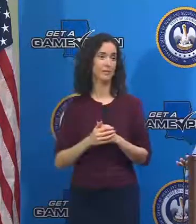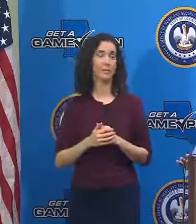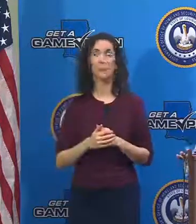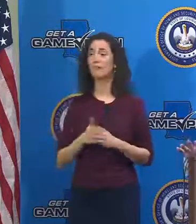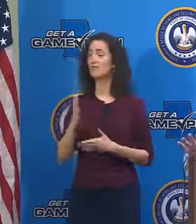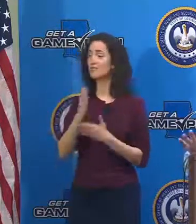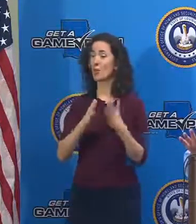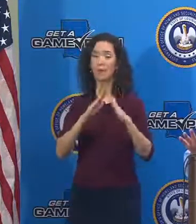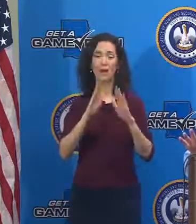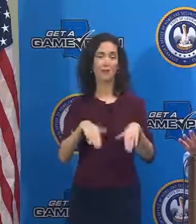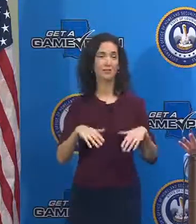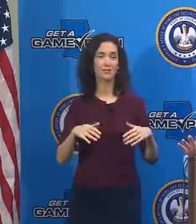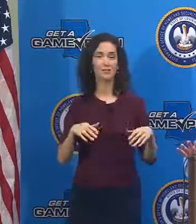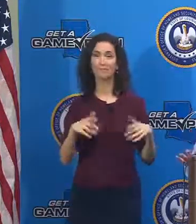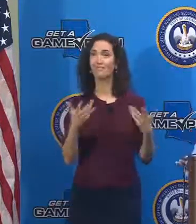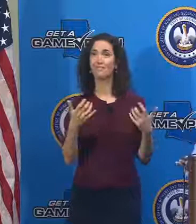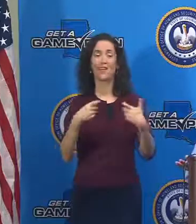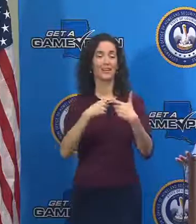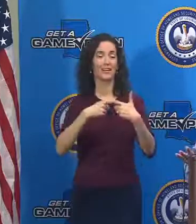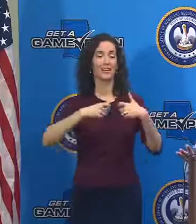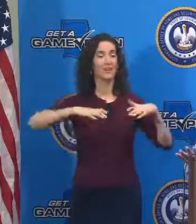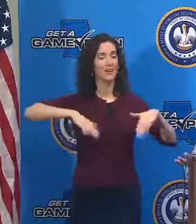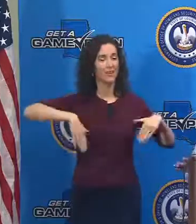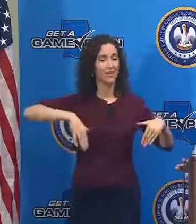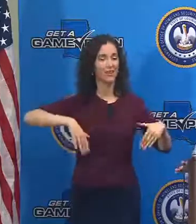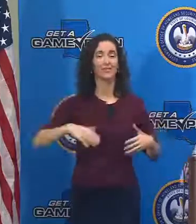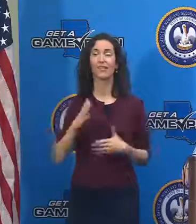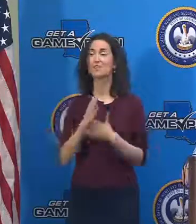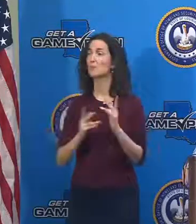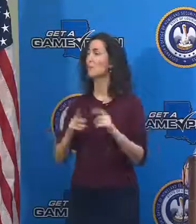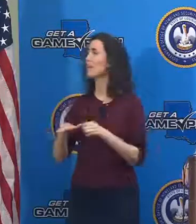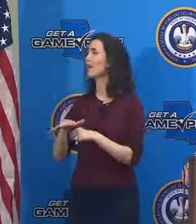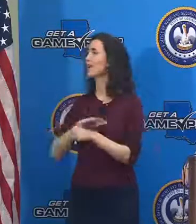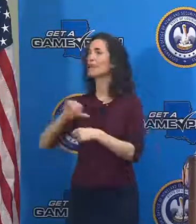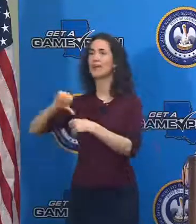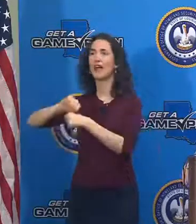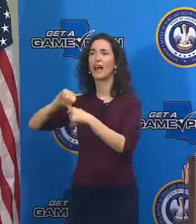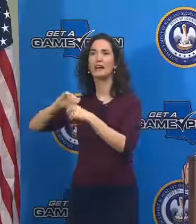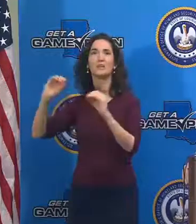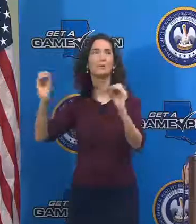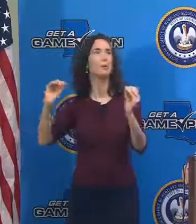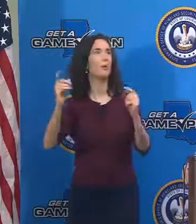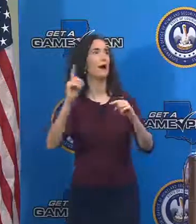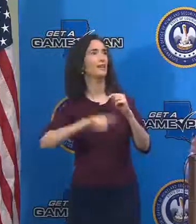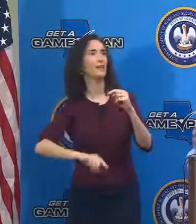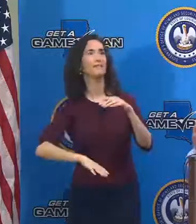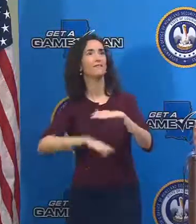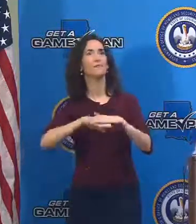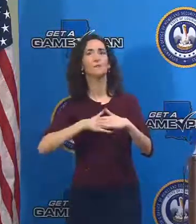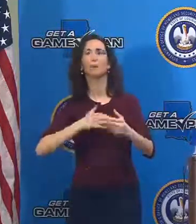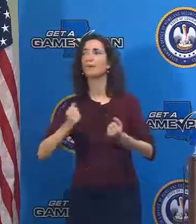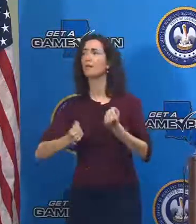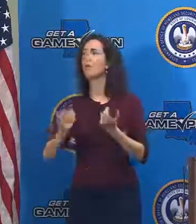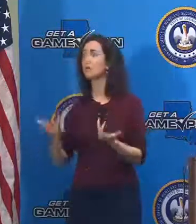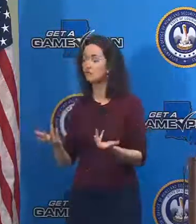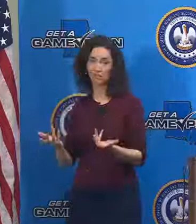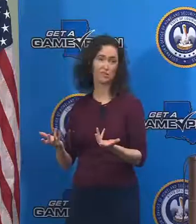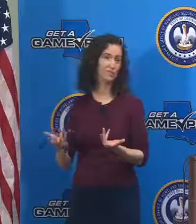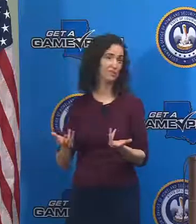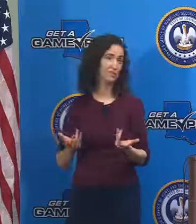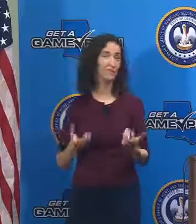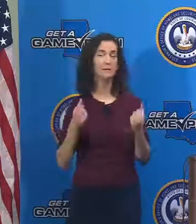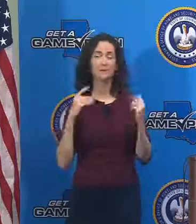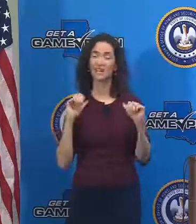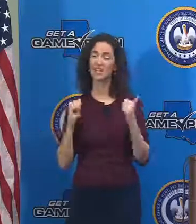their electricity back. We know that everybody can't go to a gas station in their community and gas up. We know that there are tremendous challenges